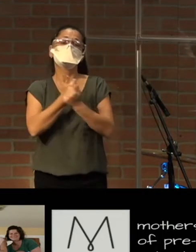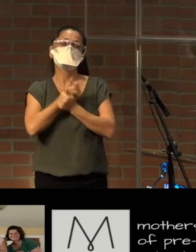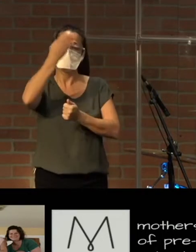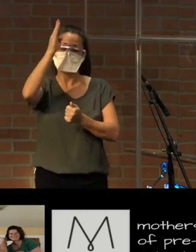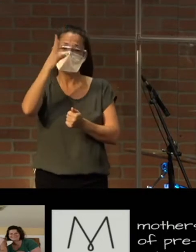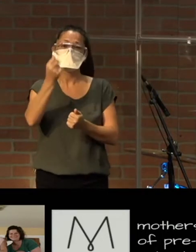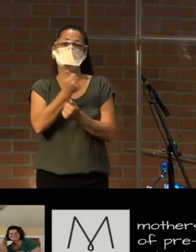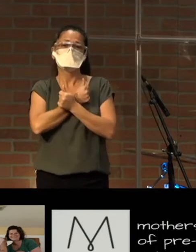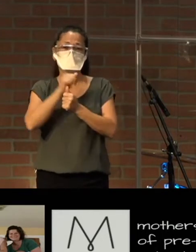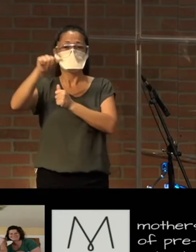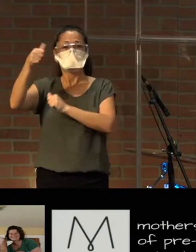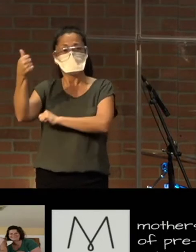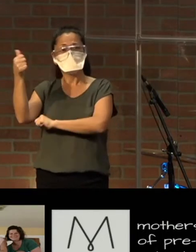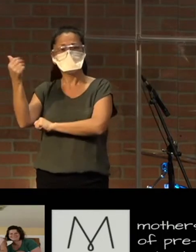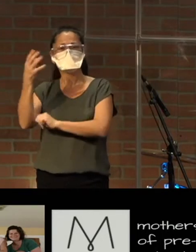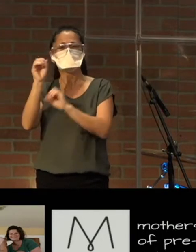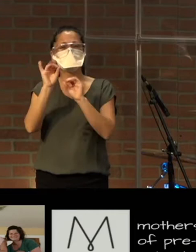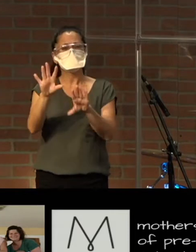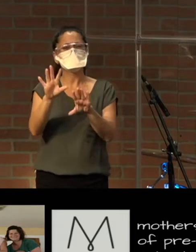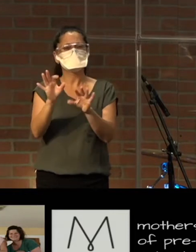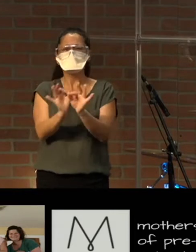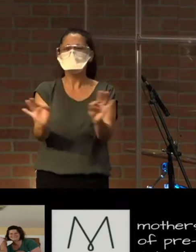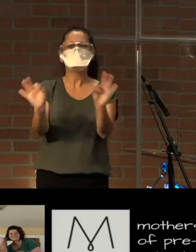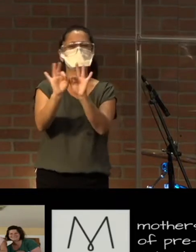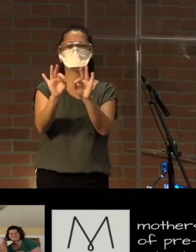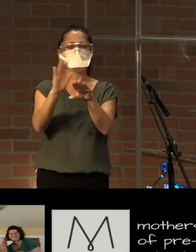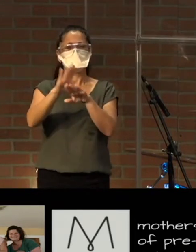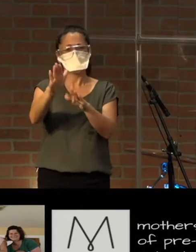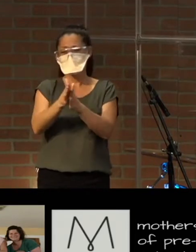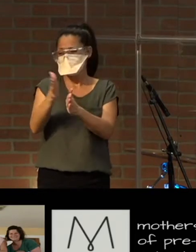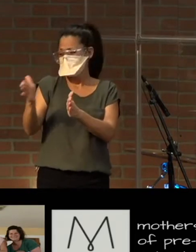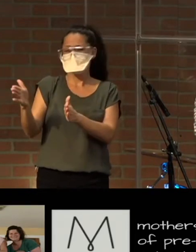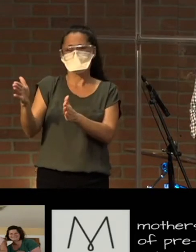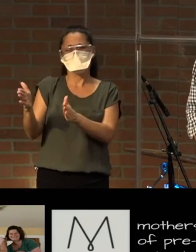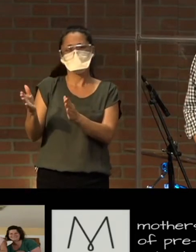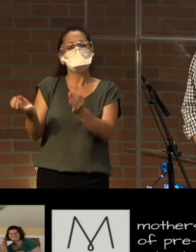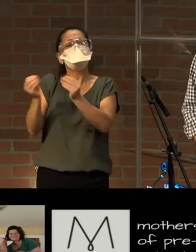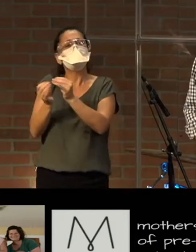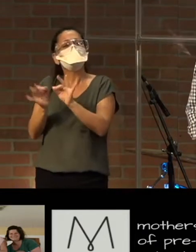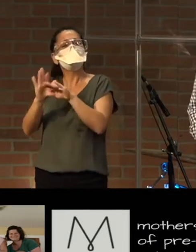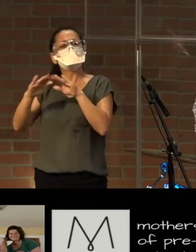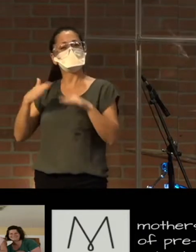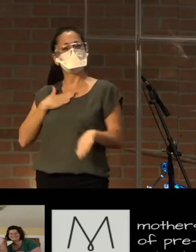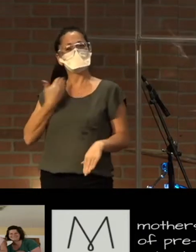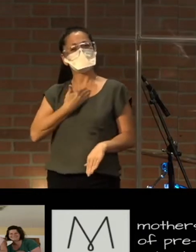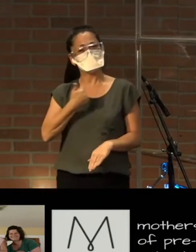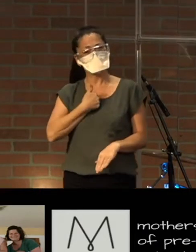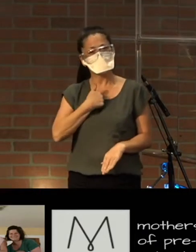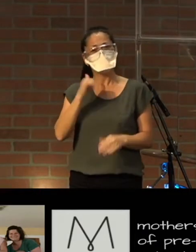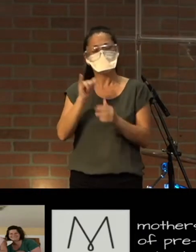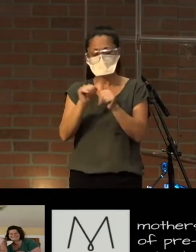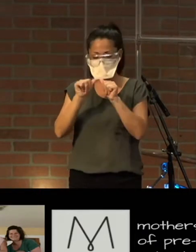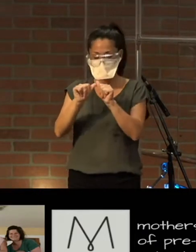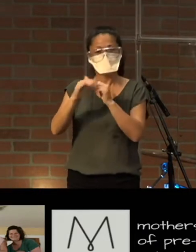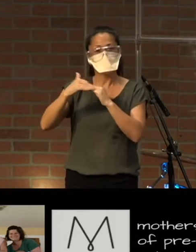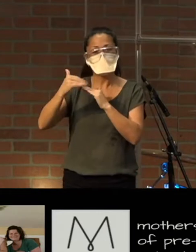others, and placing emphasis on our neighbor over ourselves is a consistent calling in the